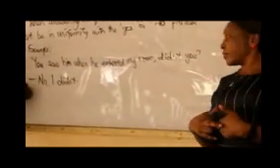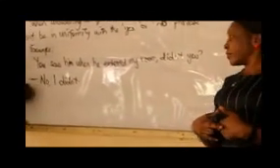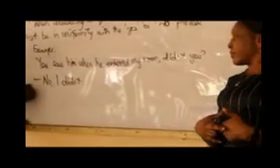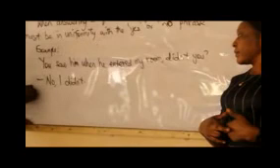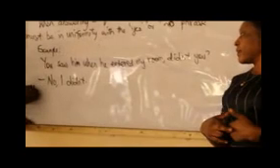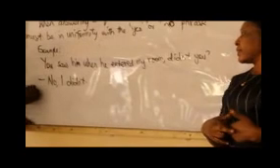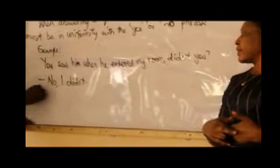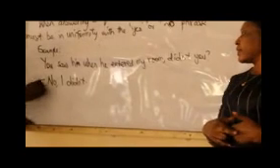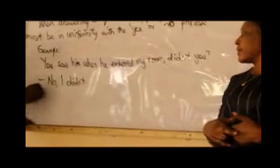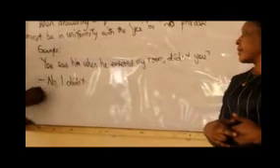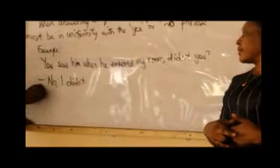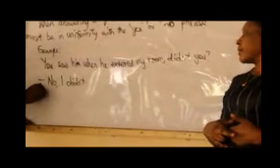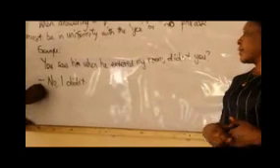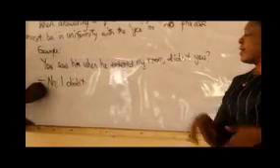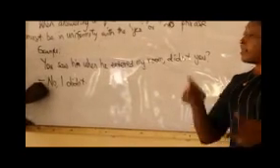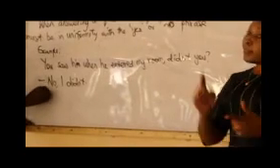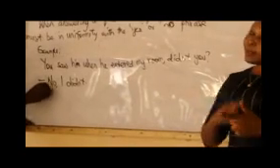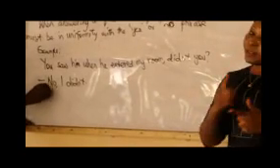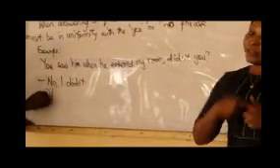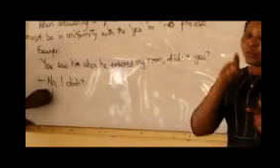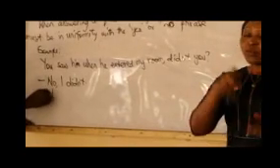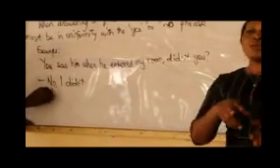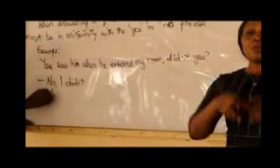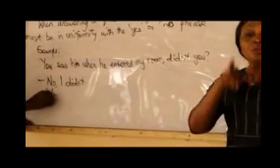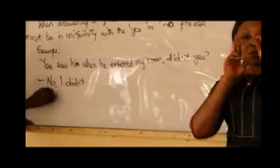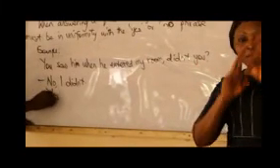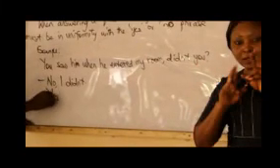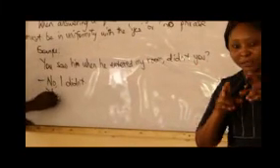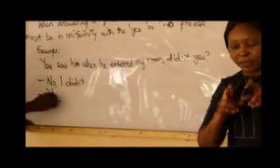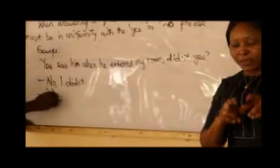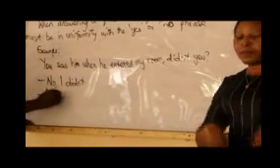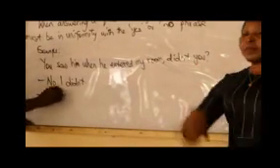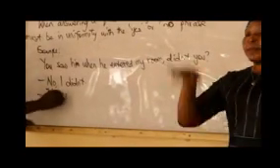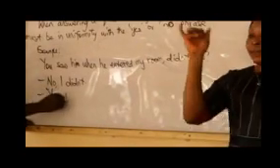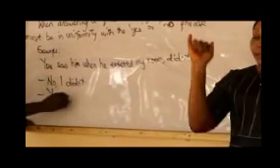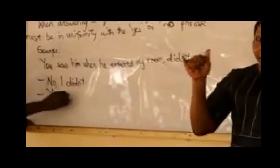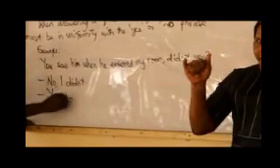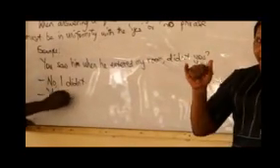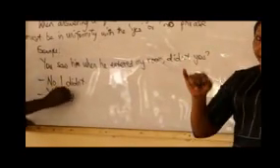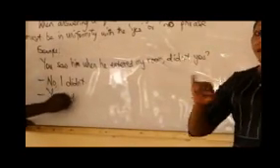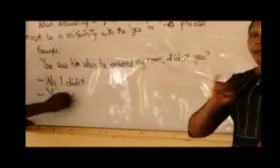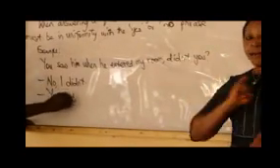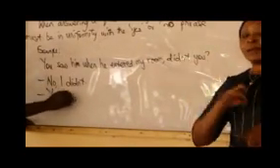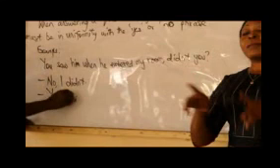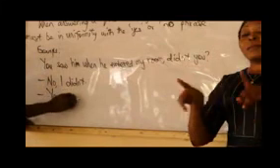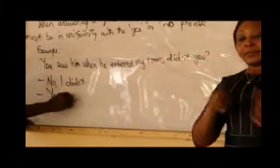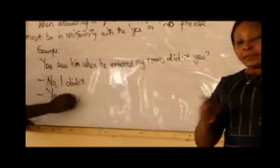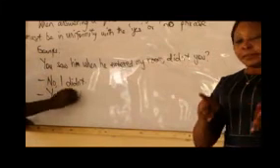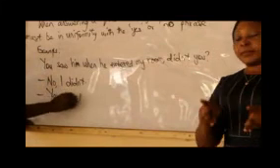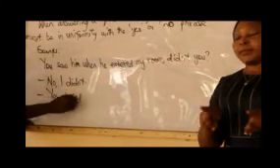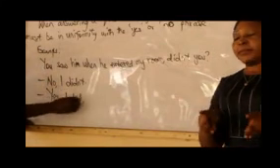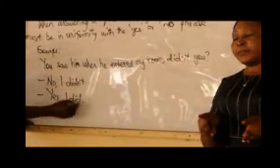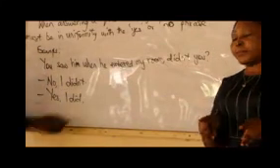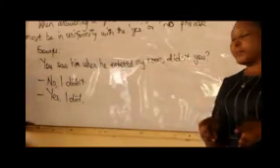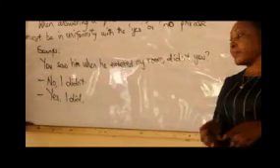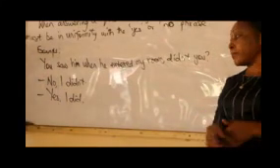that you saw him, and also answer, yes, I did.